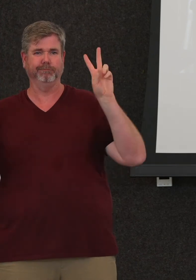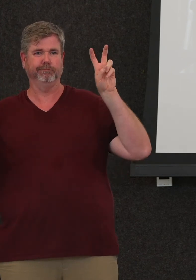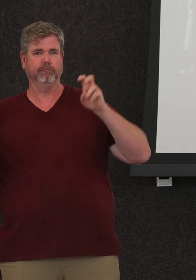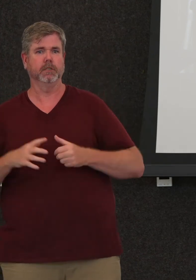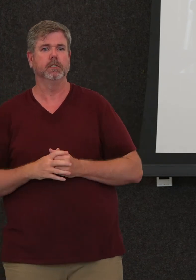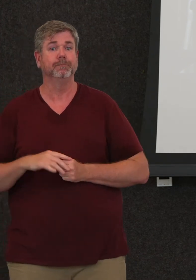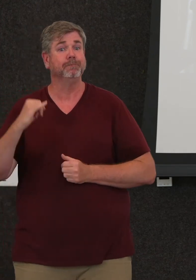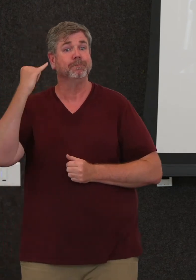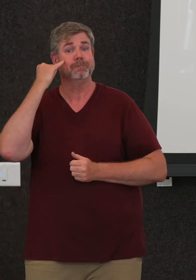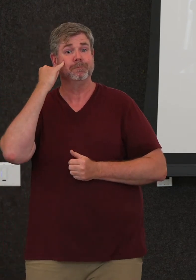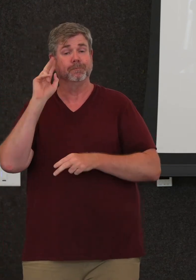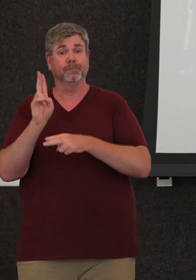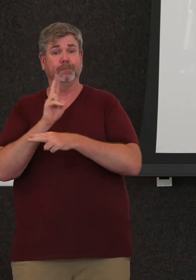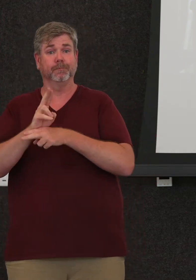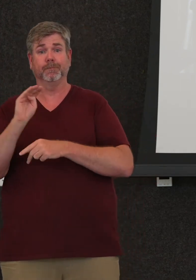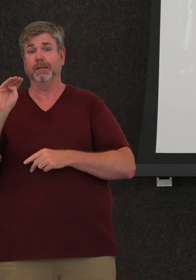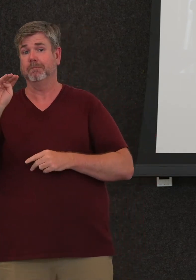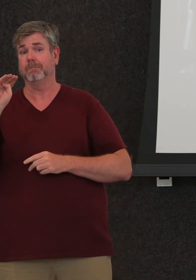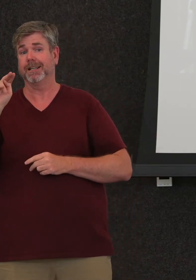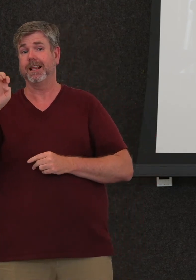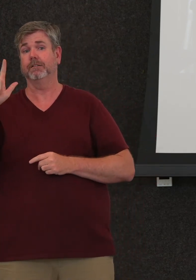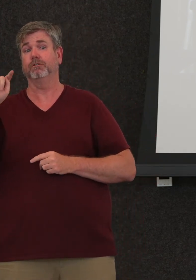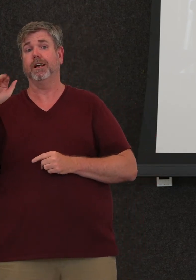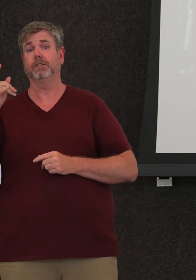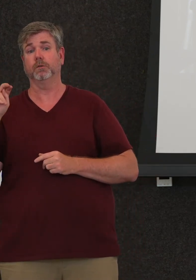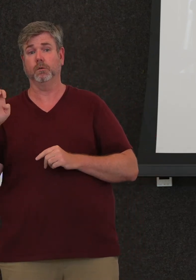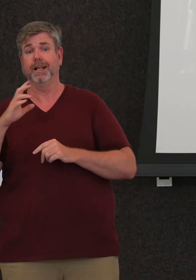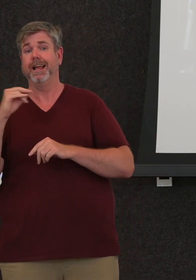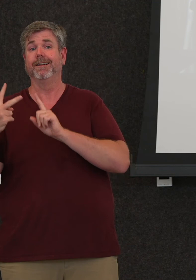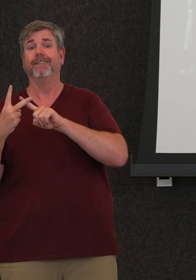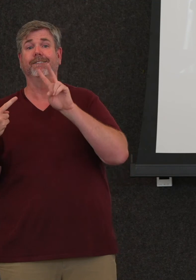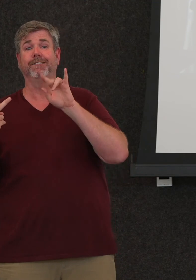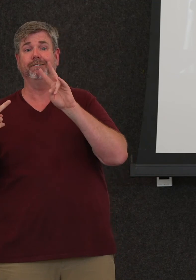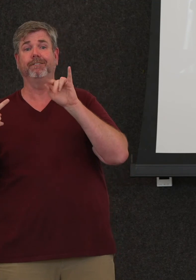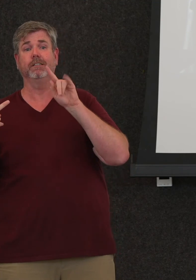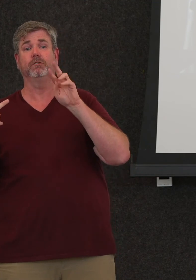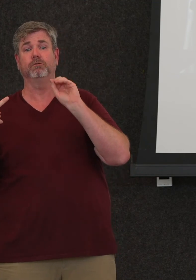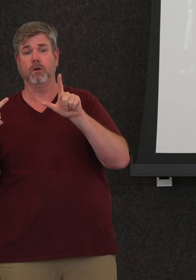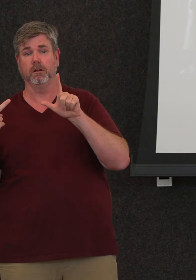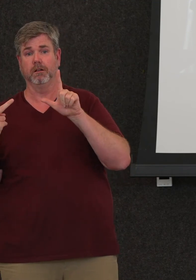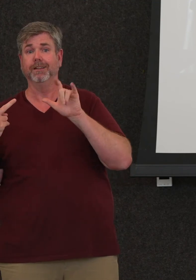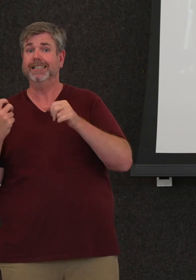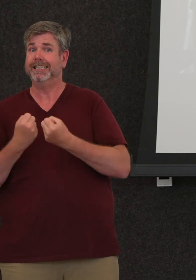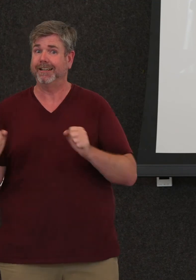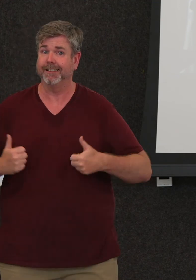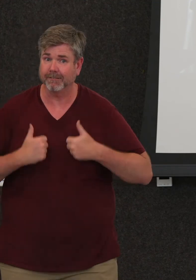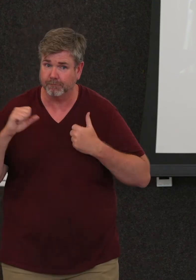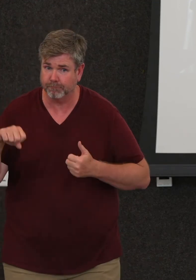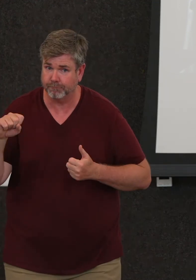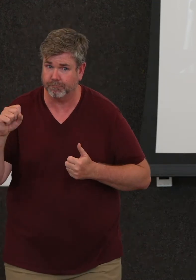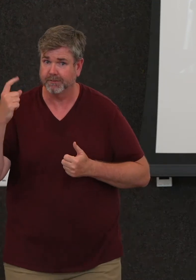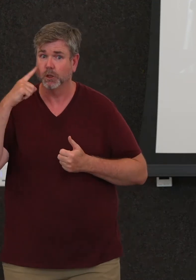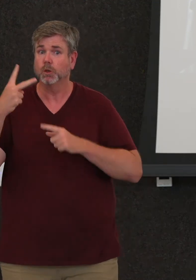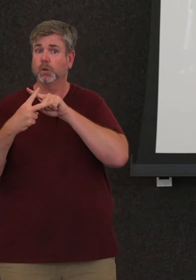and Vivitrol saves lives for two reasons. One reason is that you are far, far, far, far, far less likely to actually use